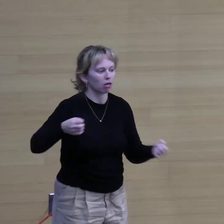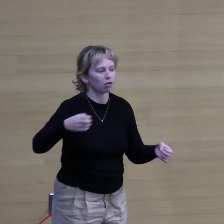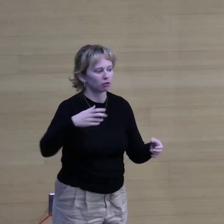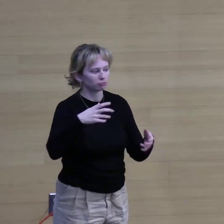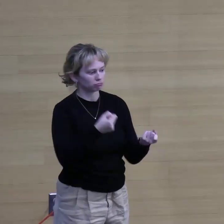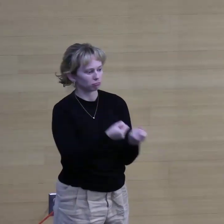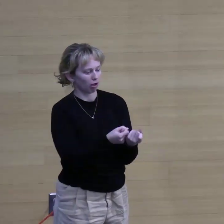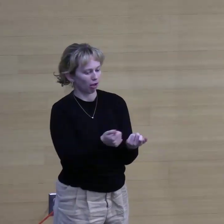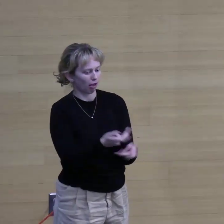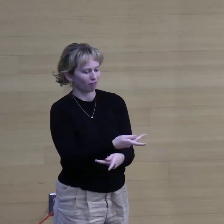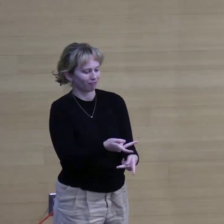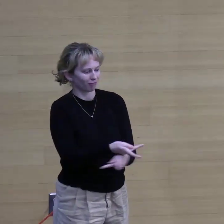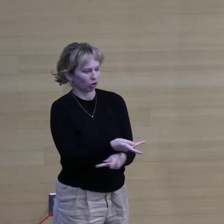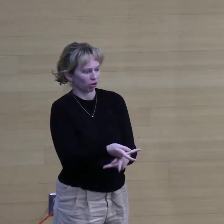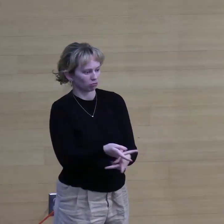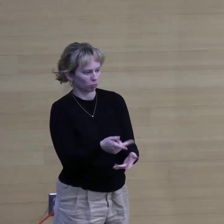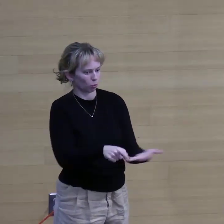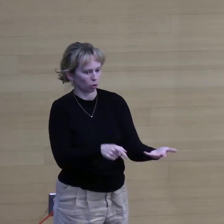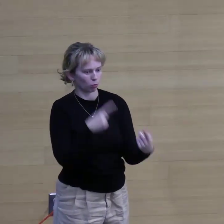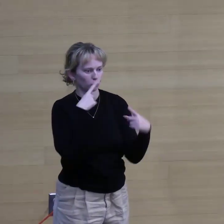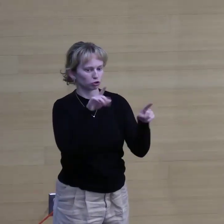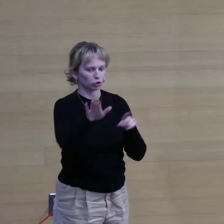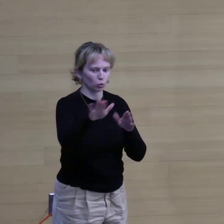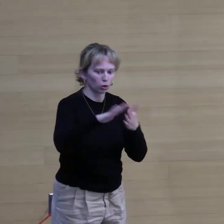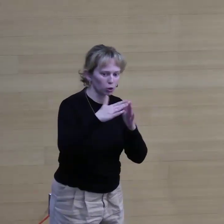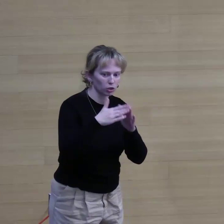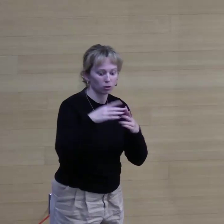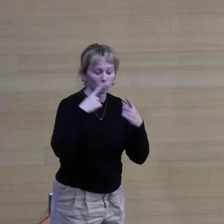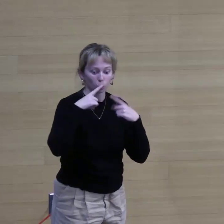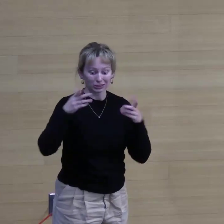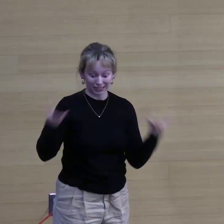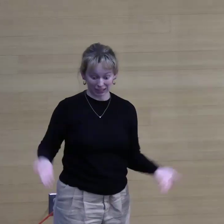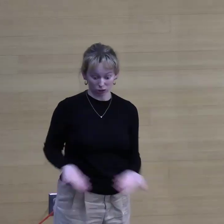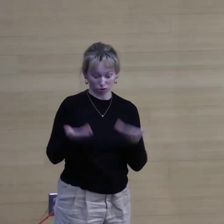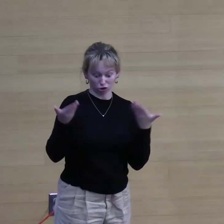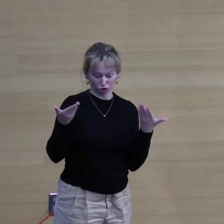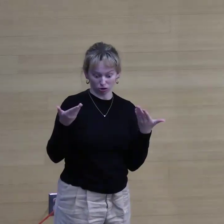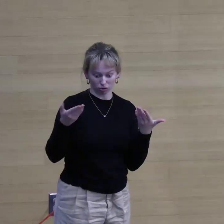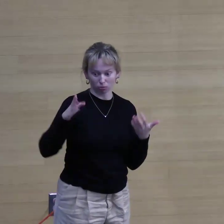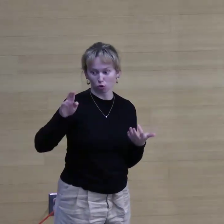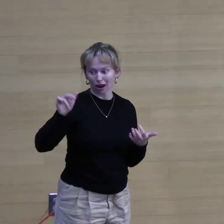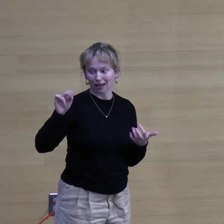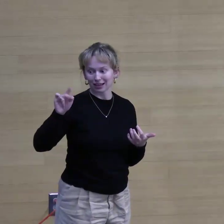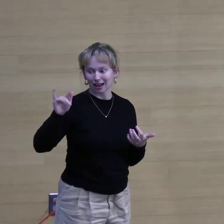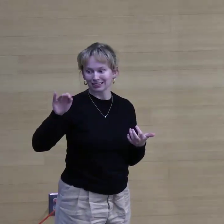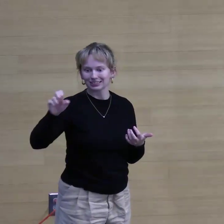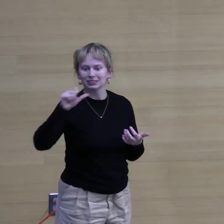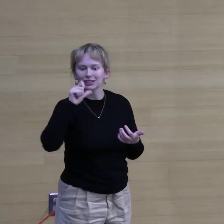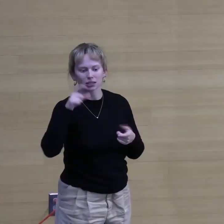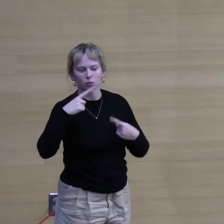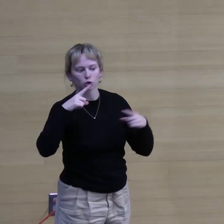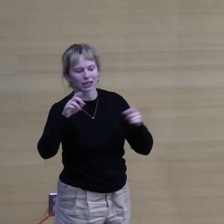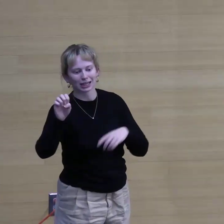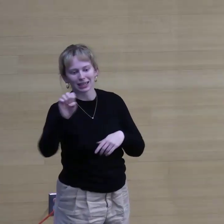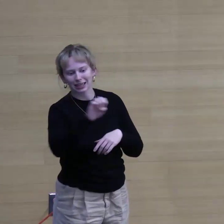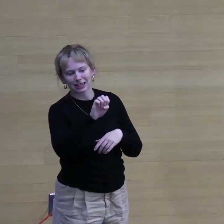them figuring out what works in their community. Because what works here is not going to work. Like what works here at Brandeis is not going to work in East Texas.